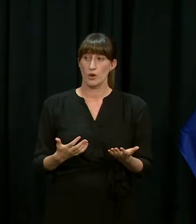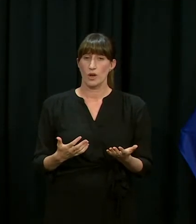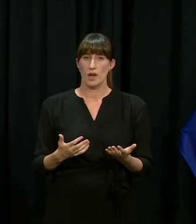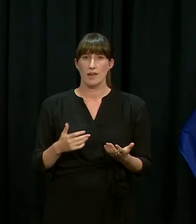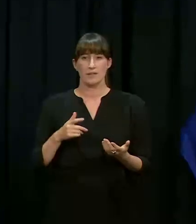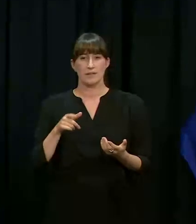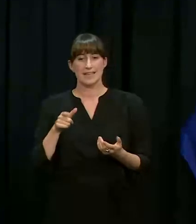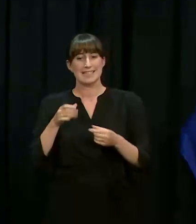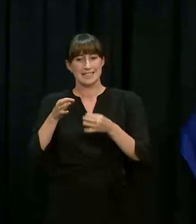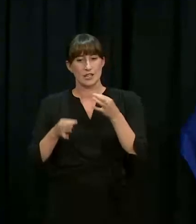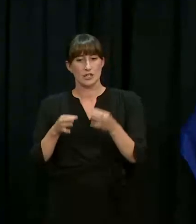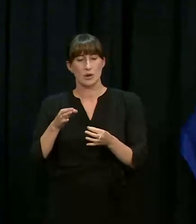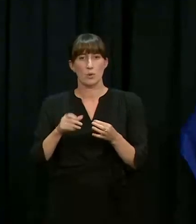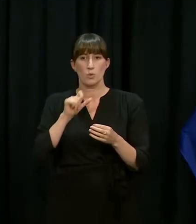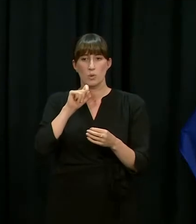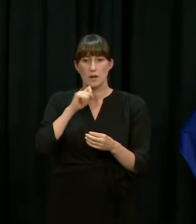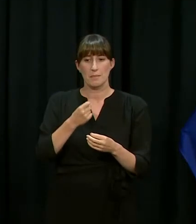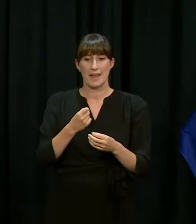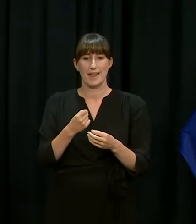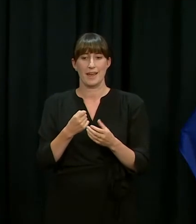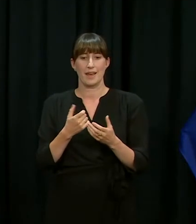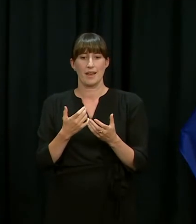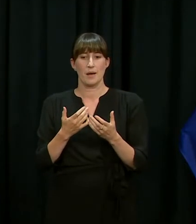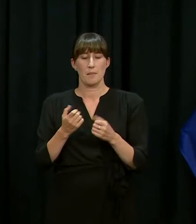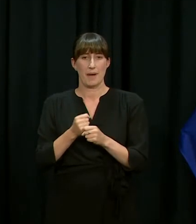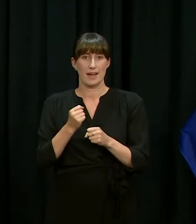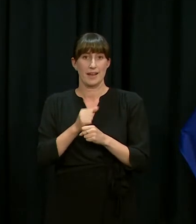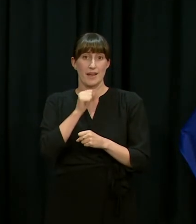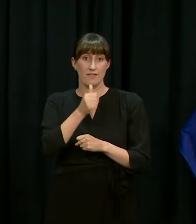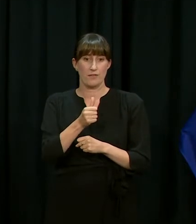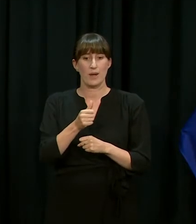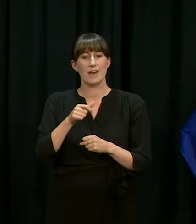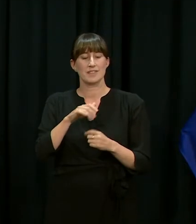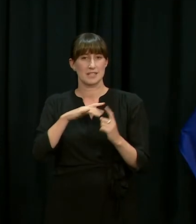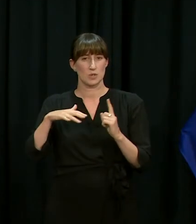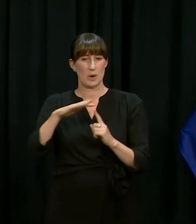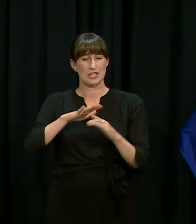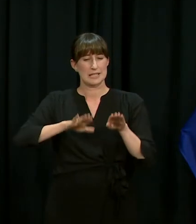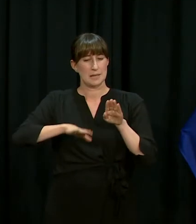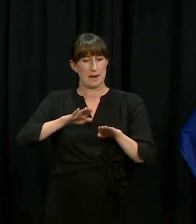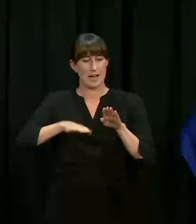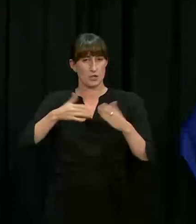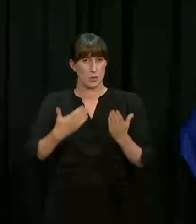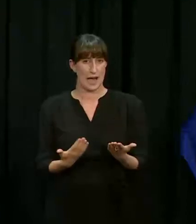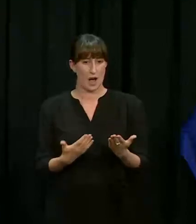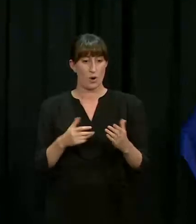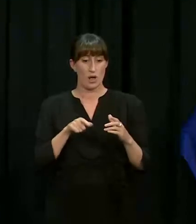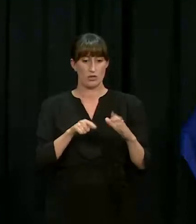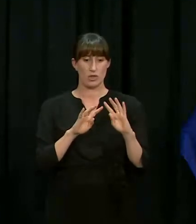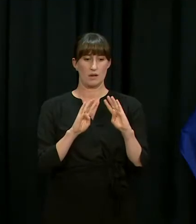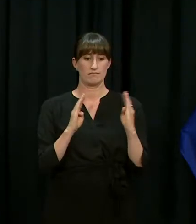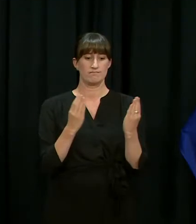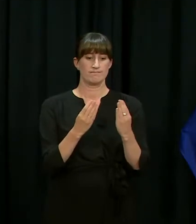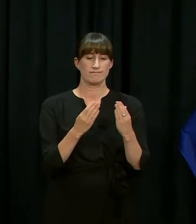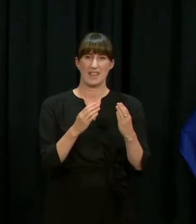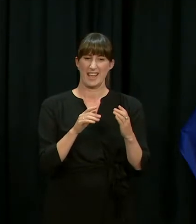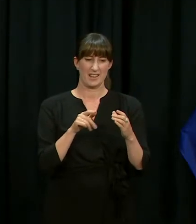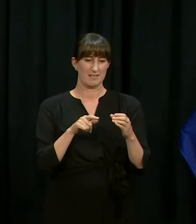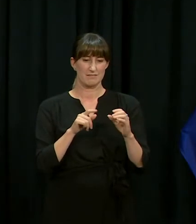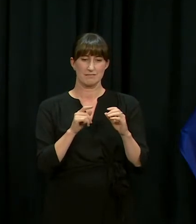been identified as close contacts, for instance, then we should be in a position to move alert levels